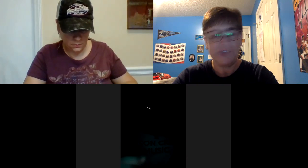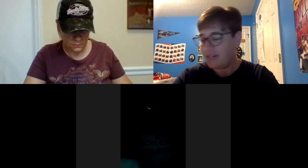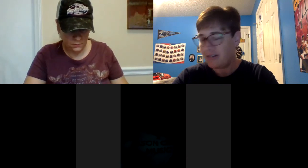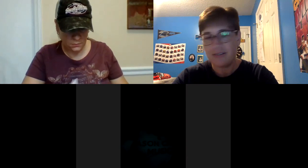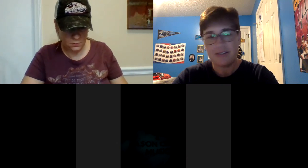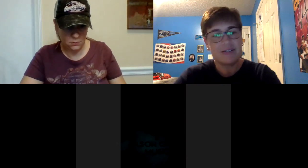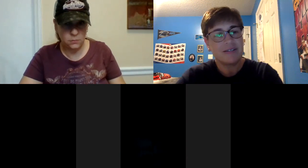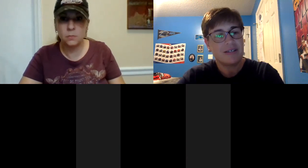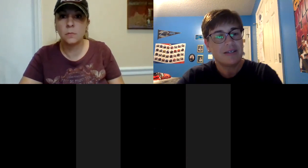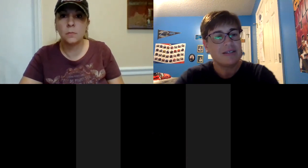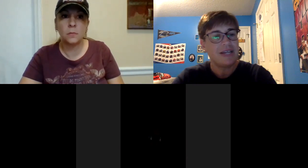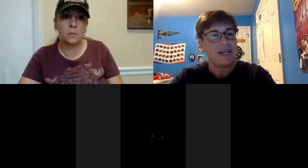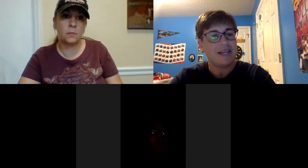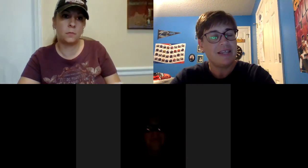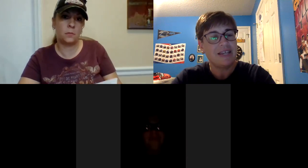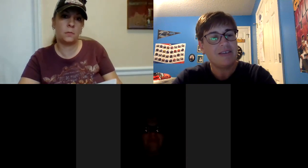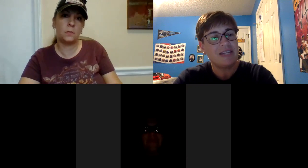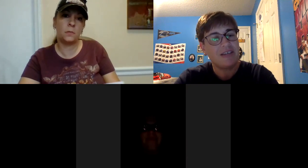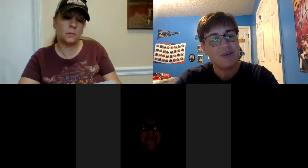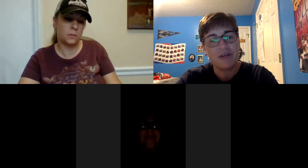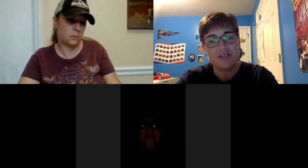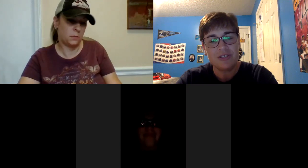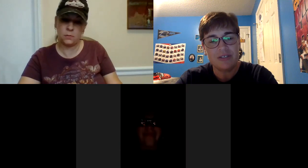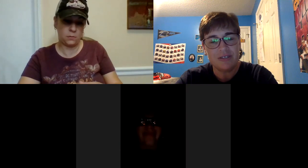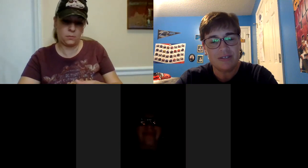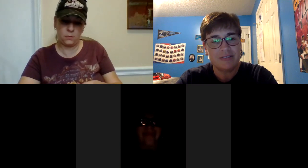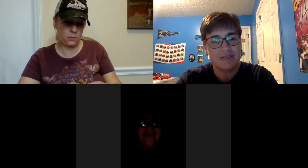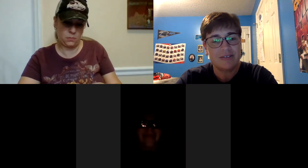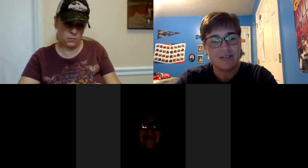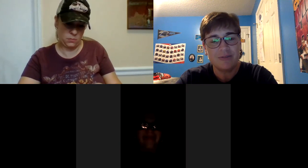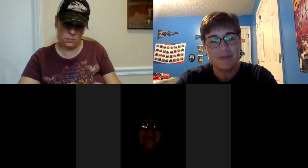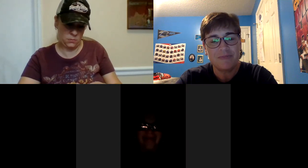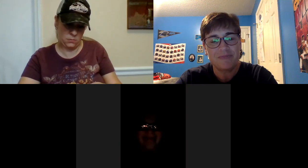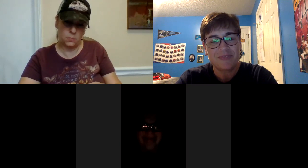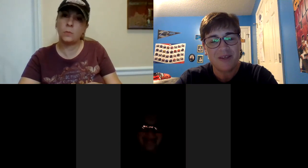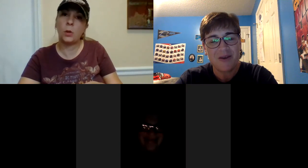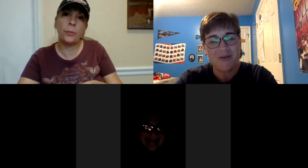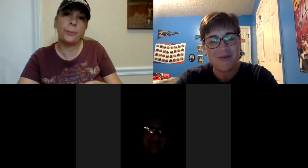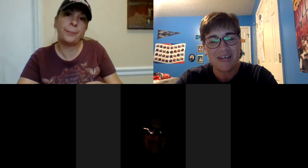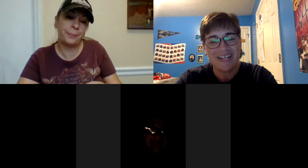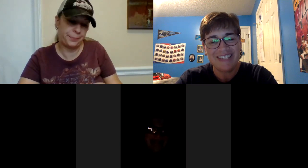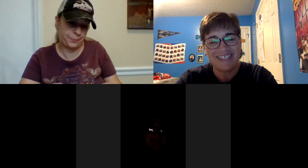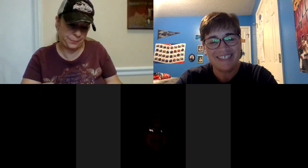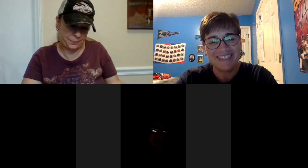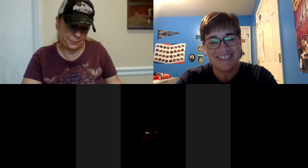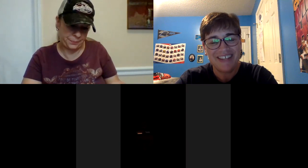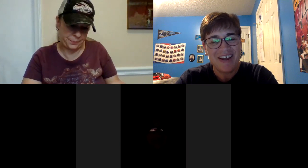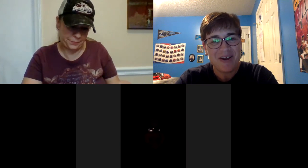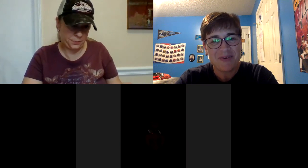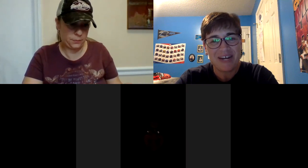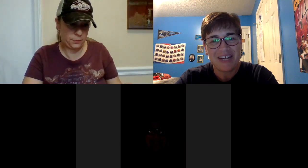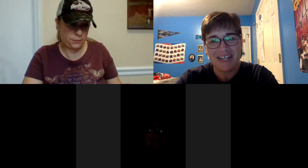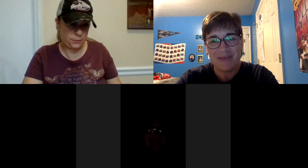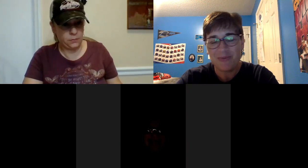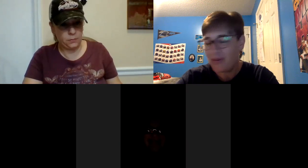Very good. Got anything else? Any other questions? No? All right.